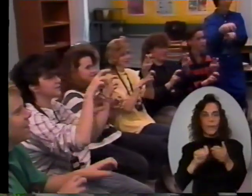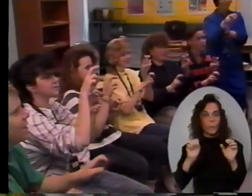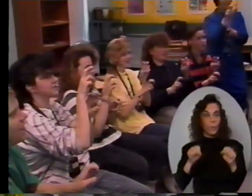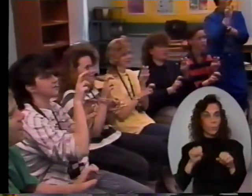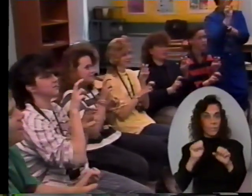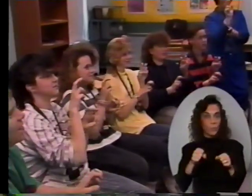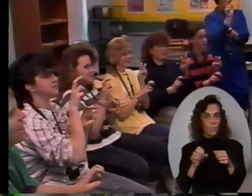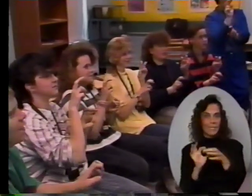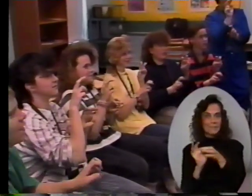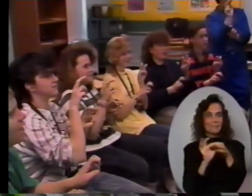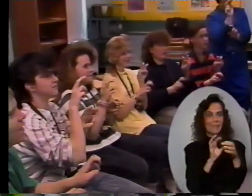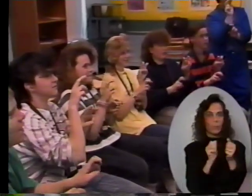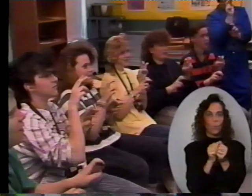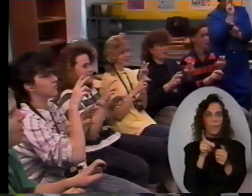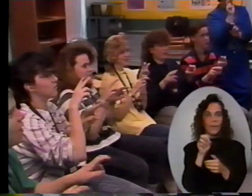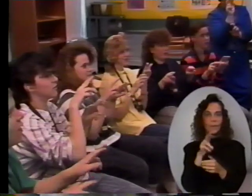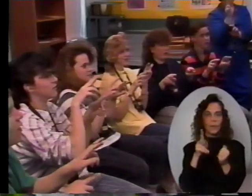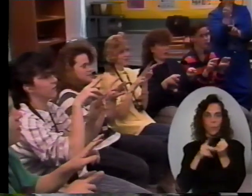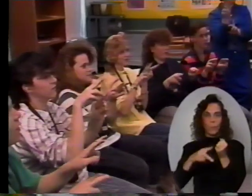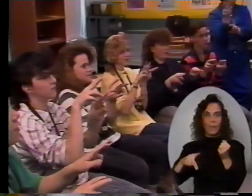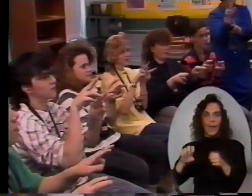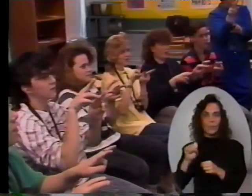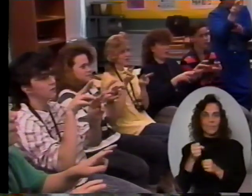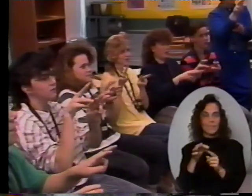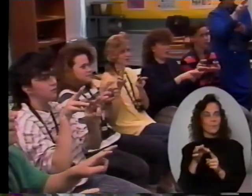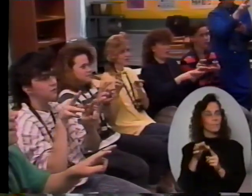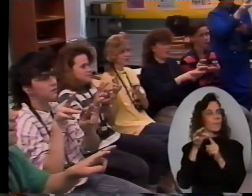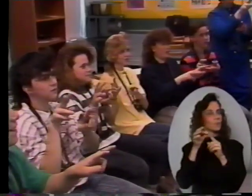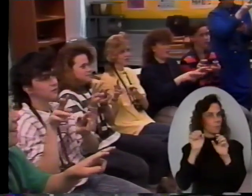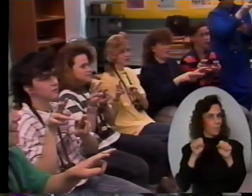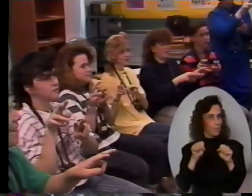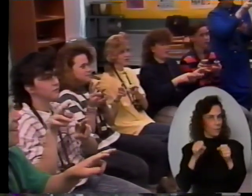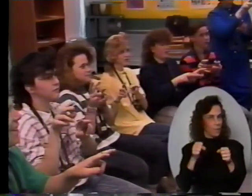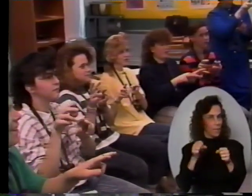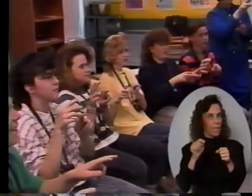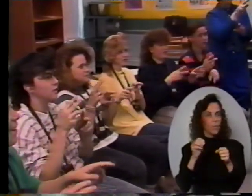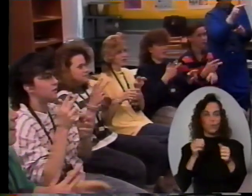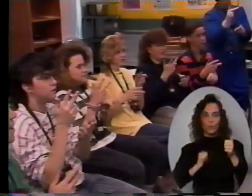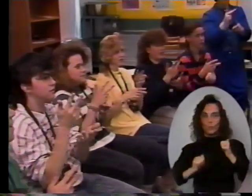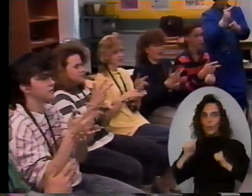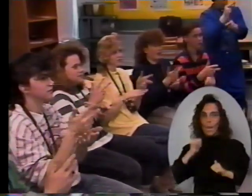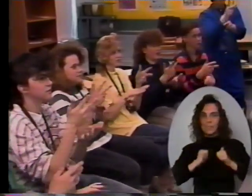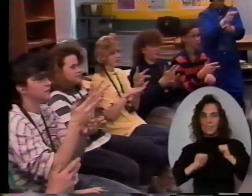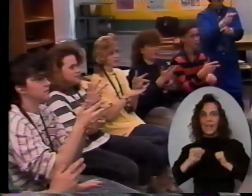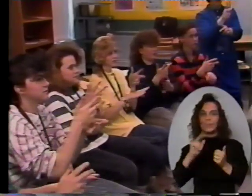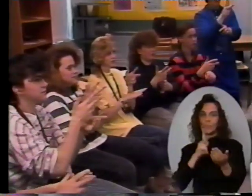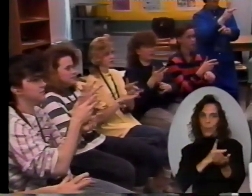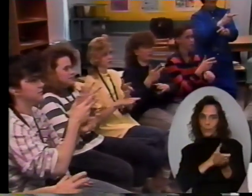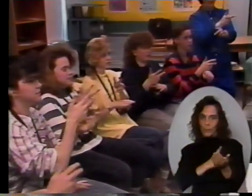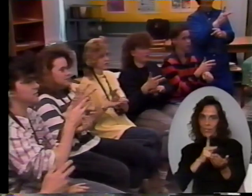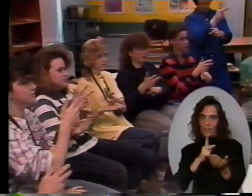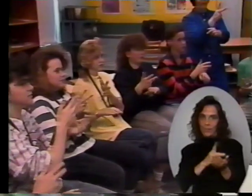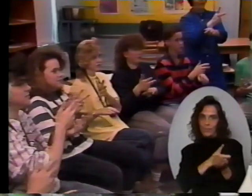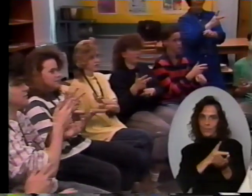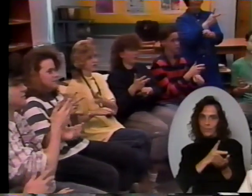Dr. Panara's special ability to dramatize poetry. The resulting team teaching